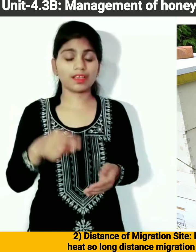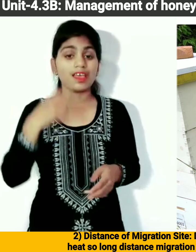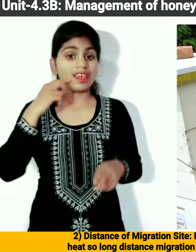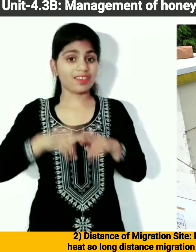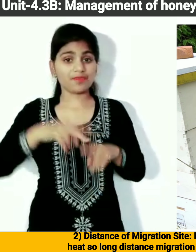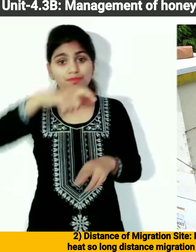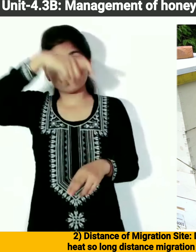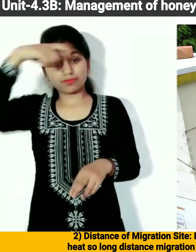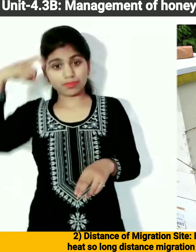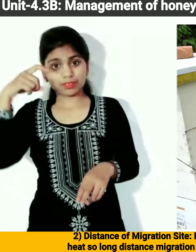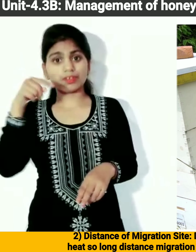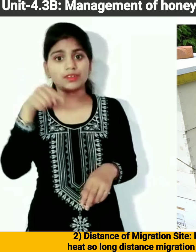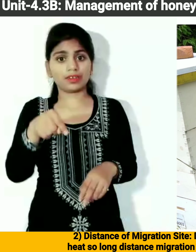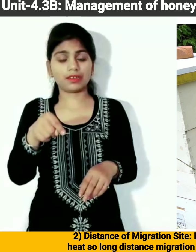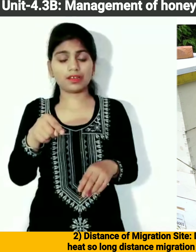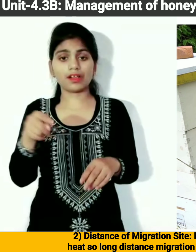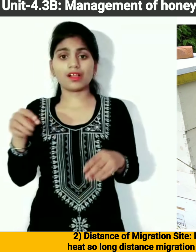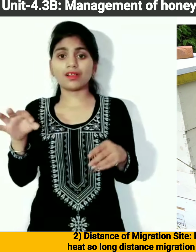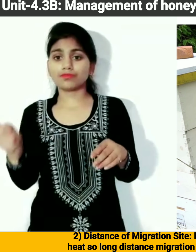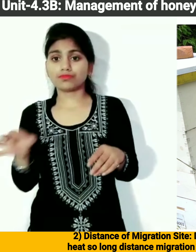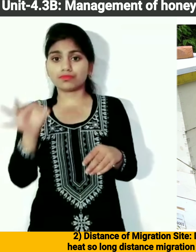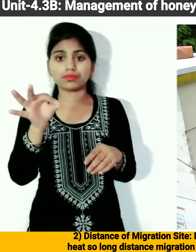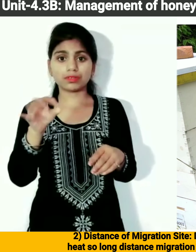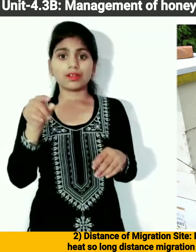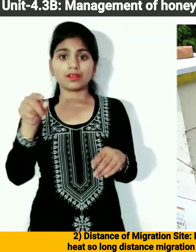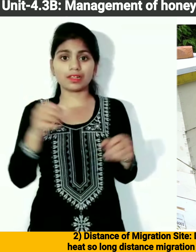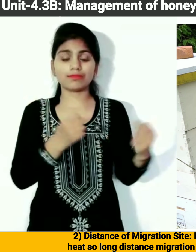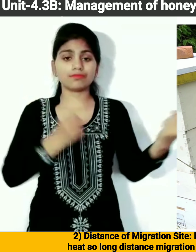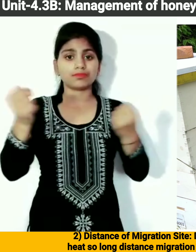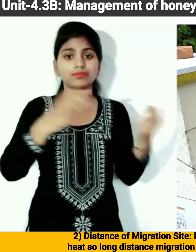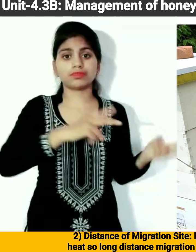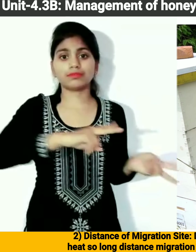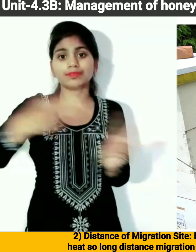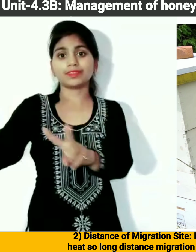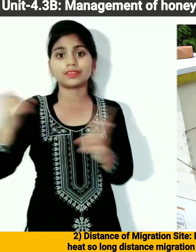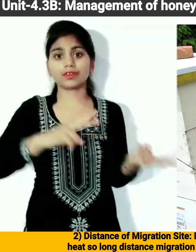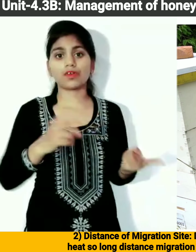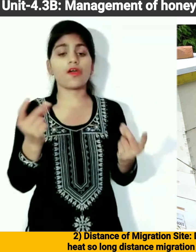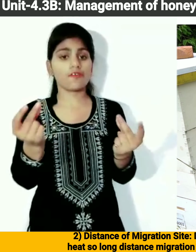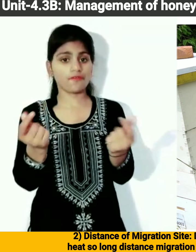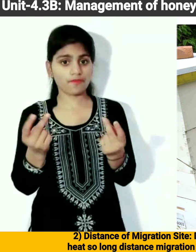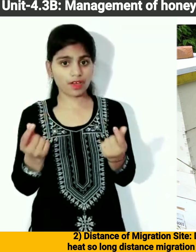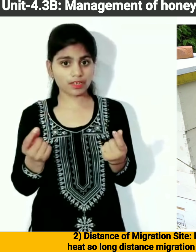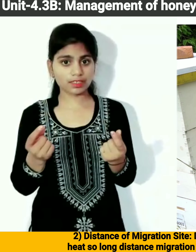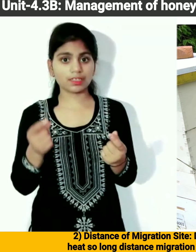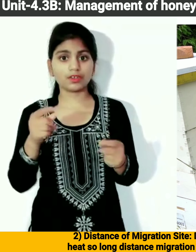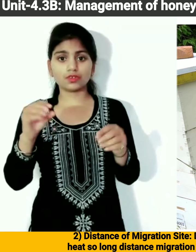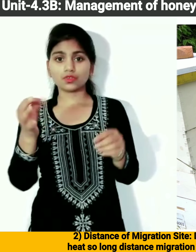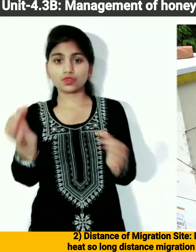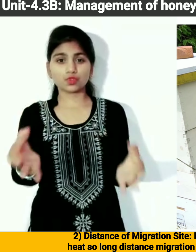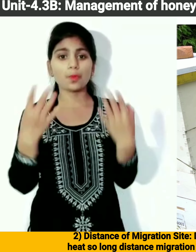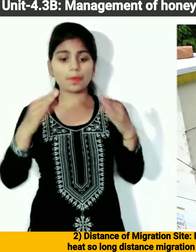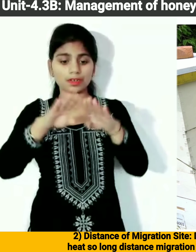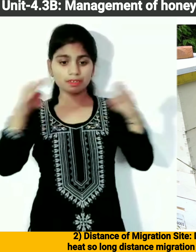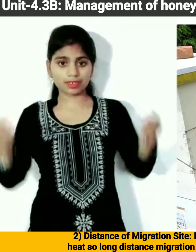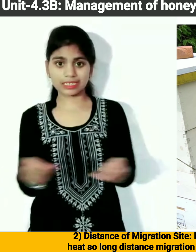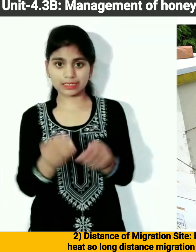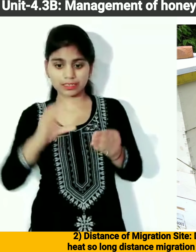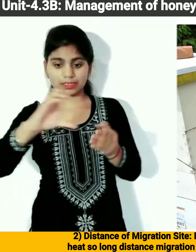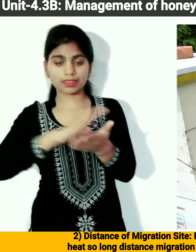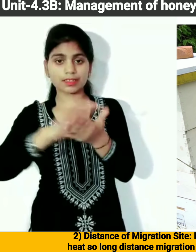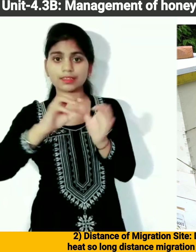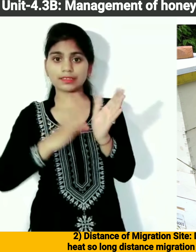fastened super chambers or divide the strong colonies to create more space